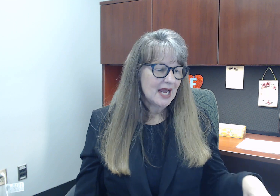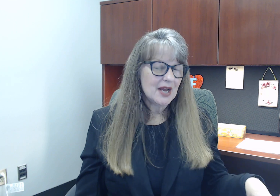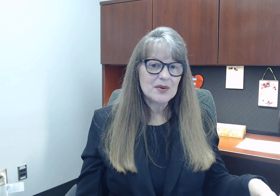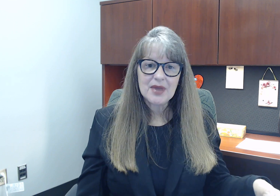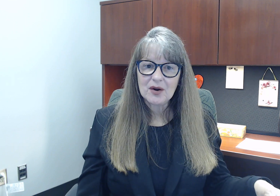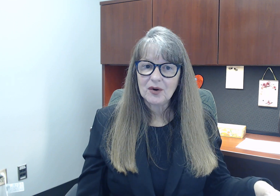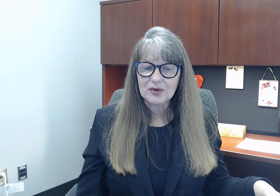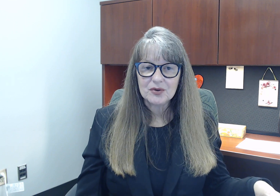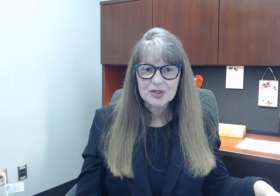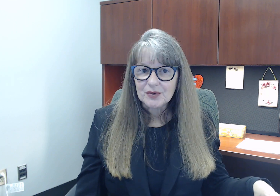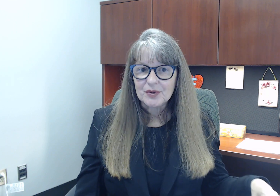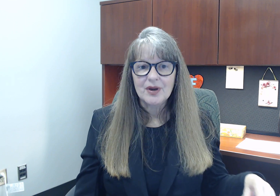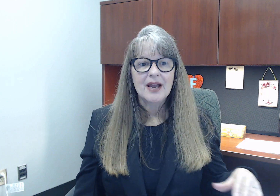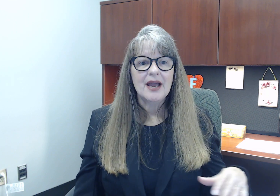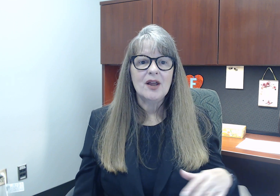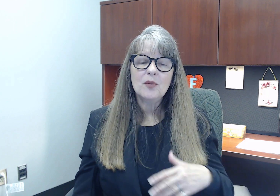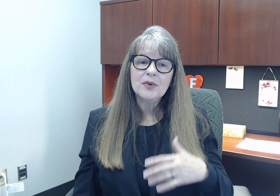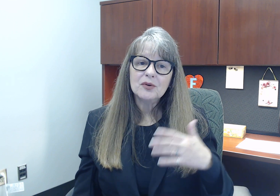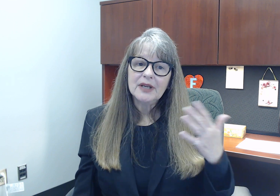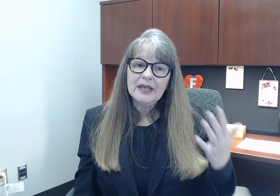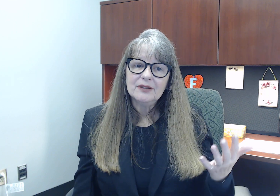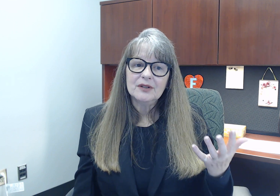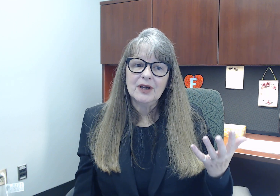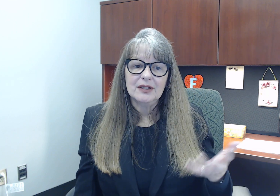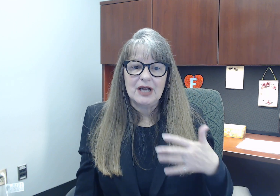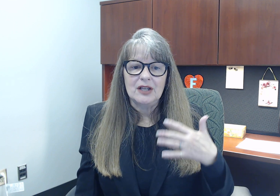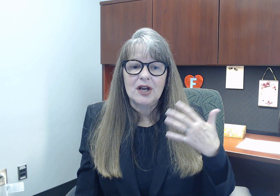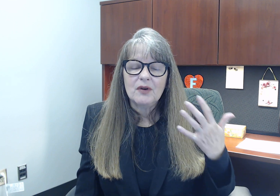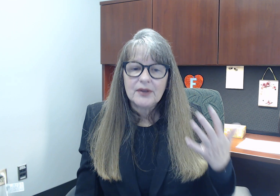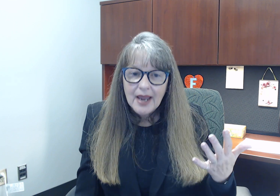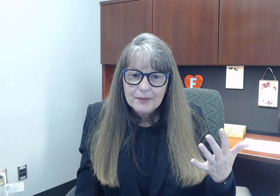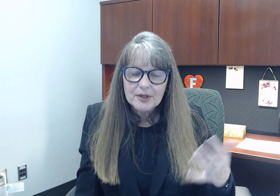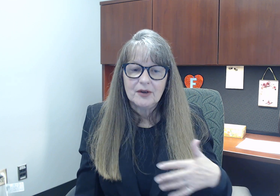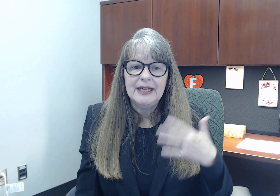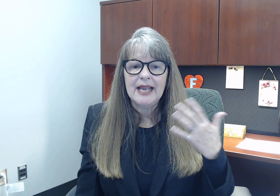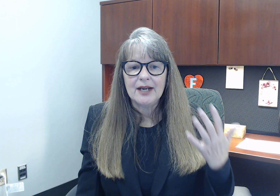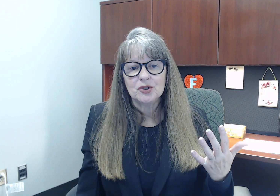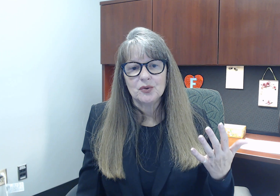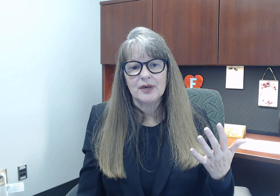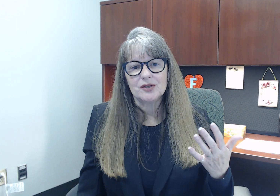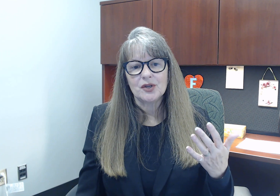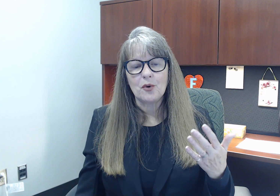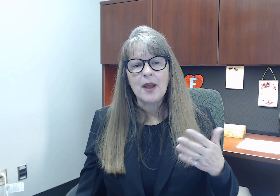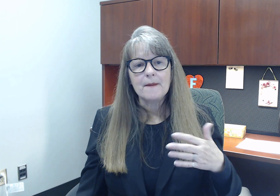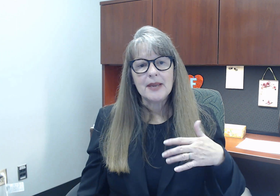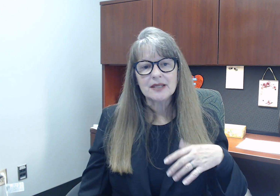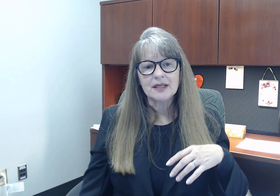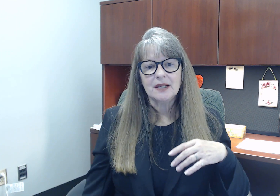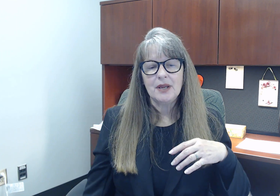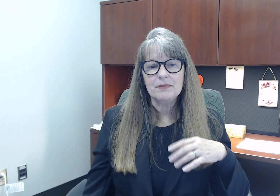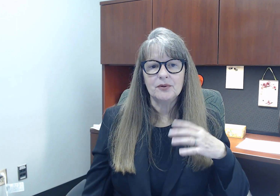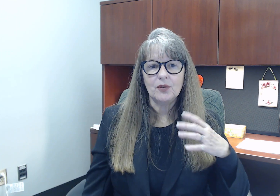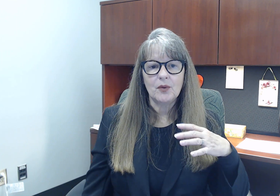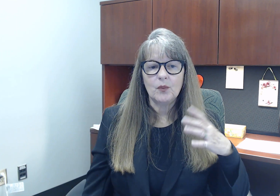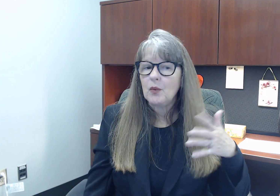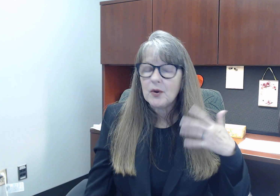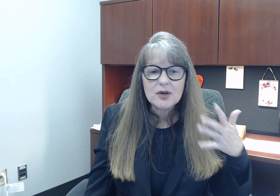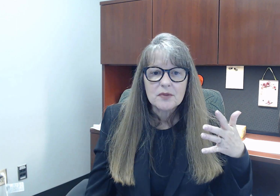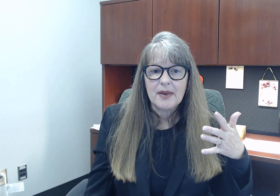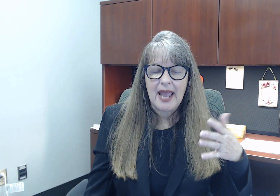that are useful, and I hope that you're getting a lot of vocabulary in how to do it. And so basically people don't know, what do I do with my hand,